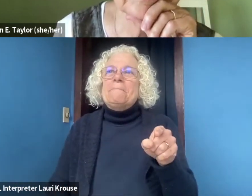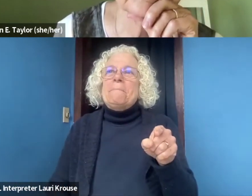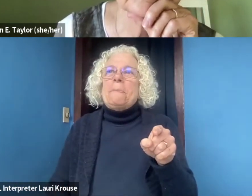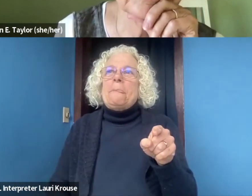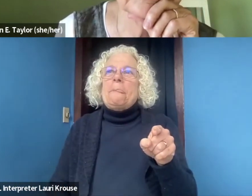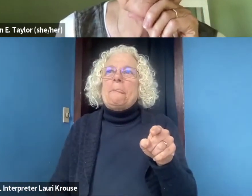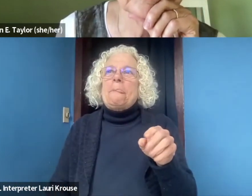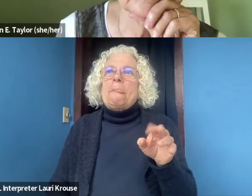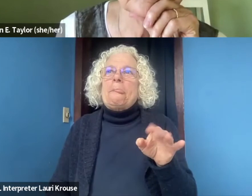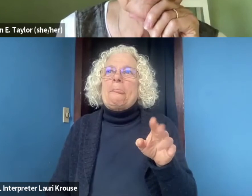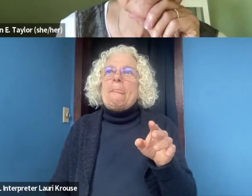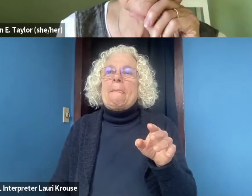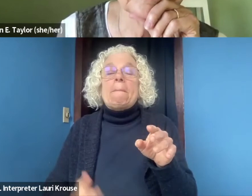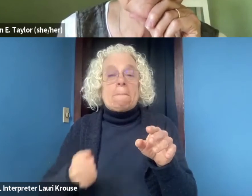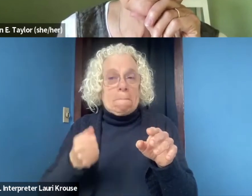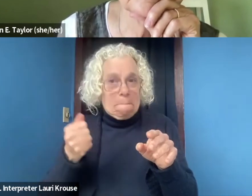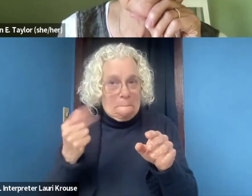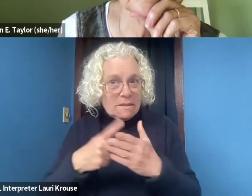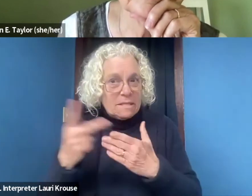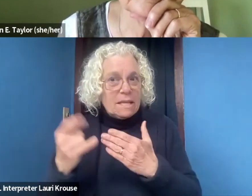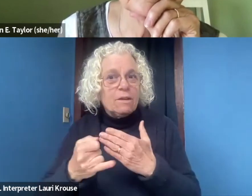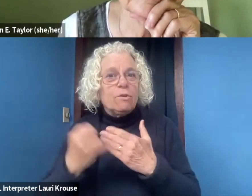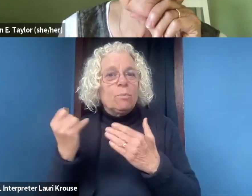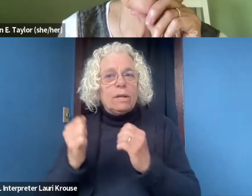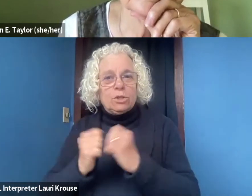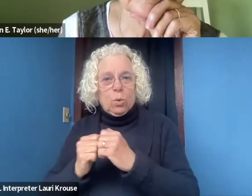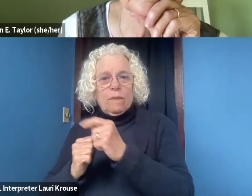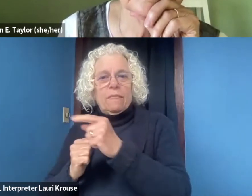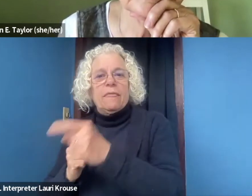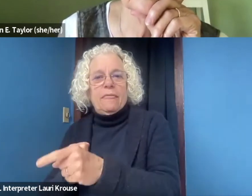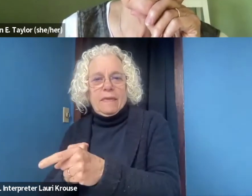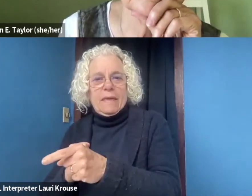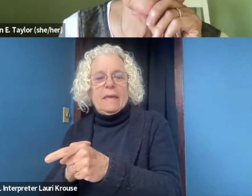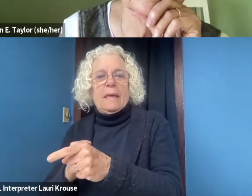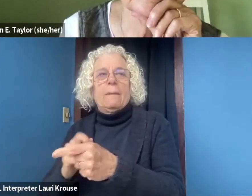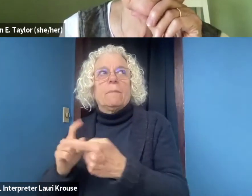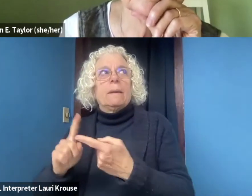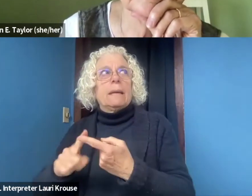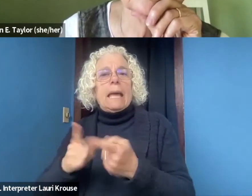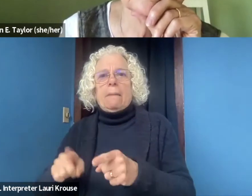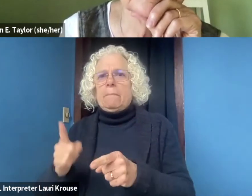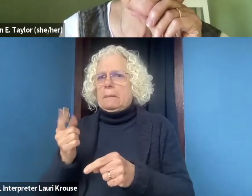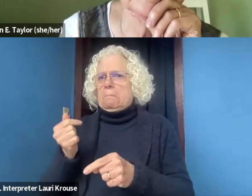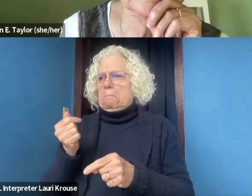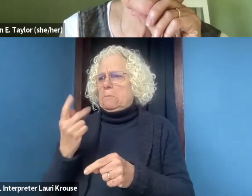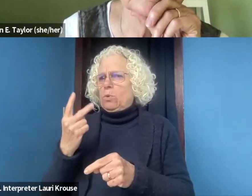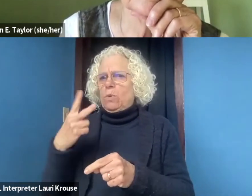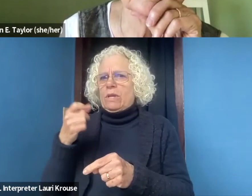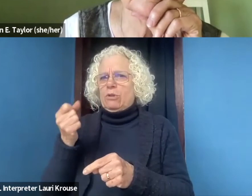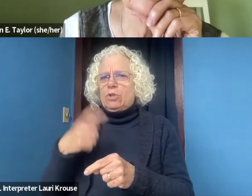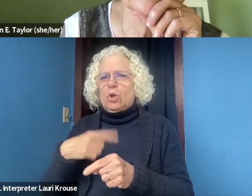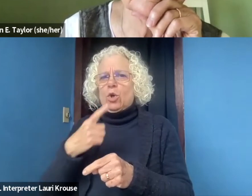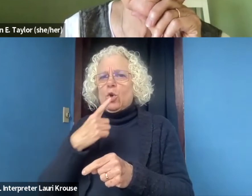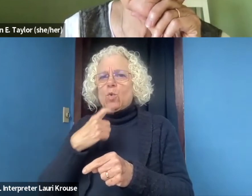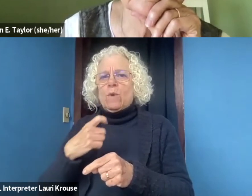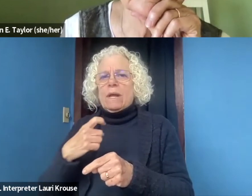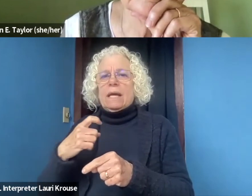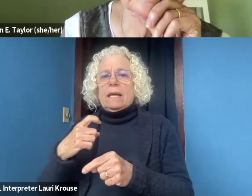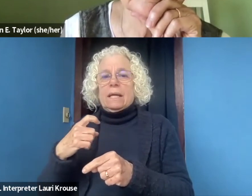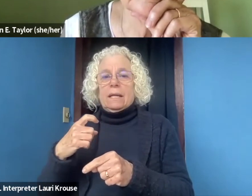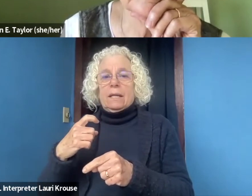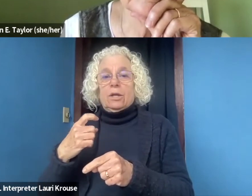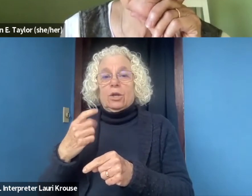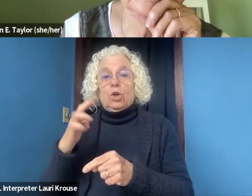we've done several projects with the Waterfront Alliance before, one in Red Hook a couple of years ago, and then at the Seaport this year.